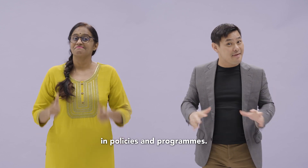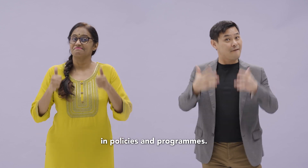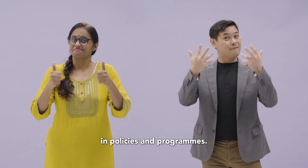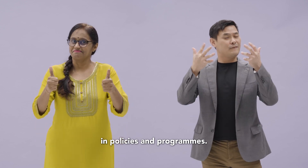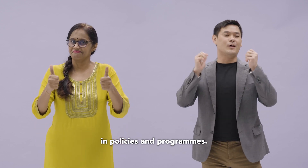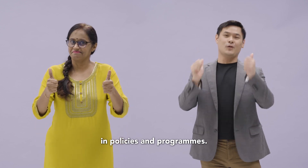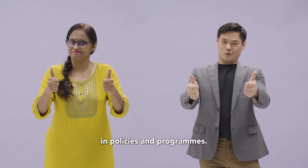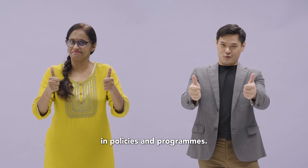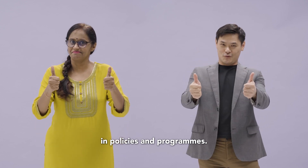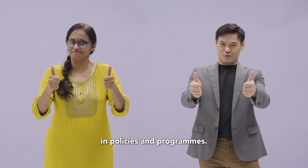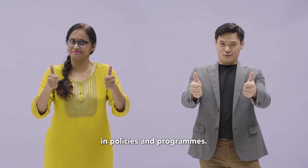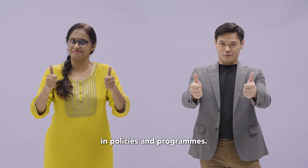programs.